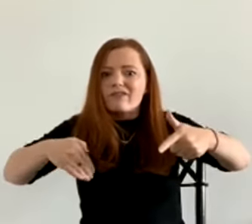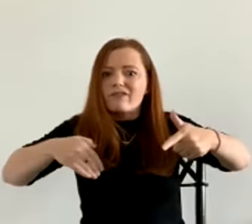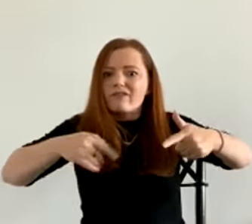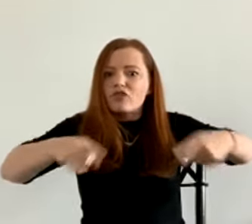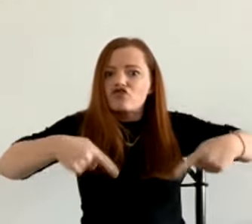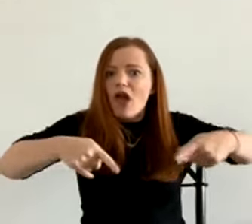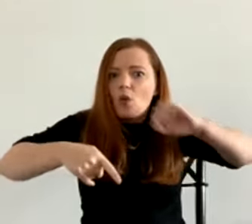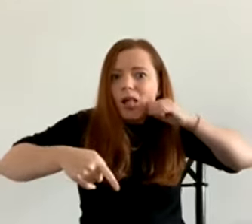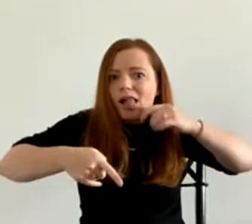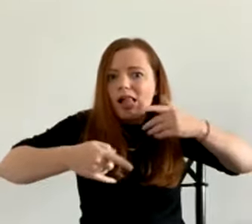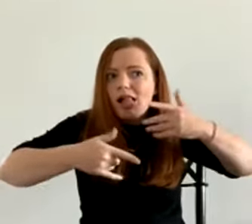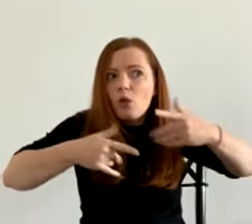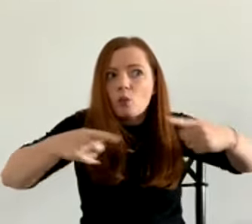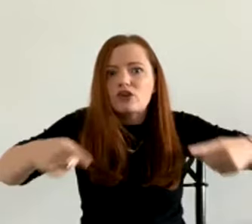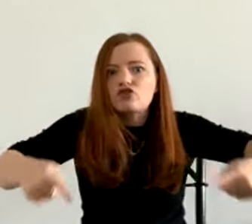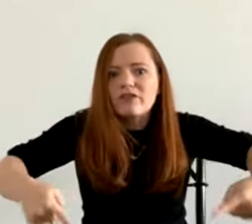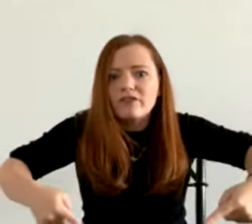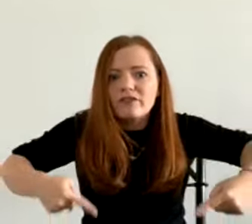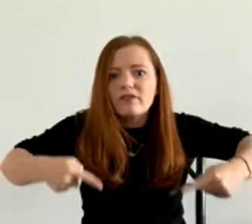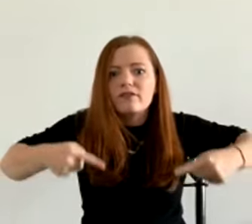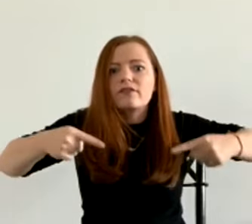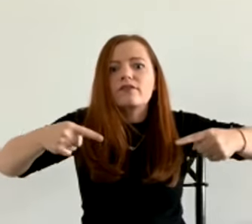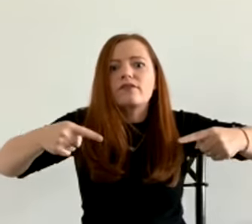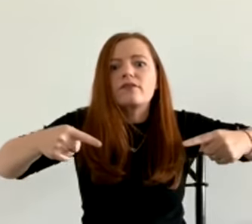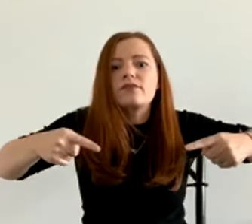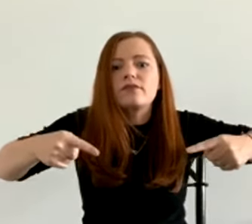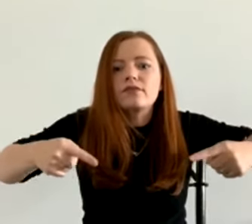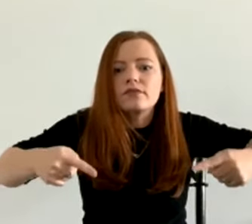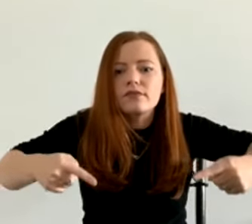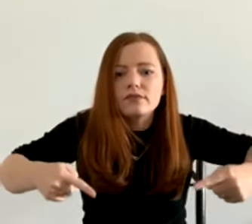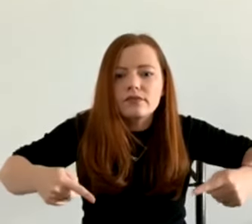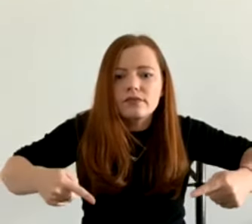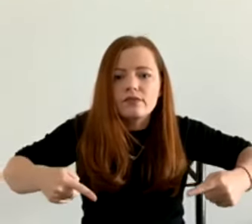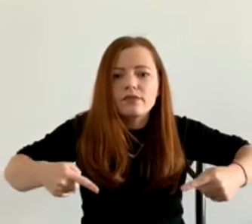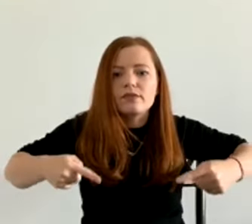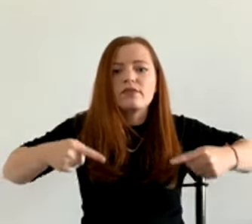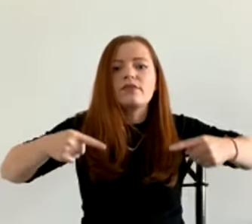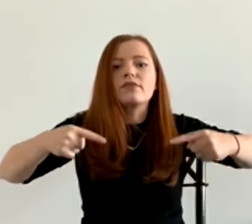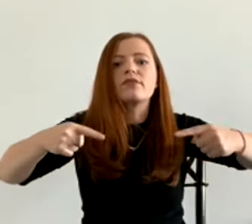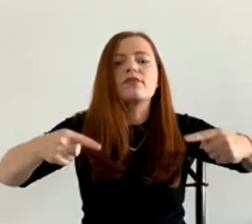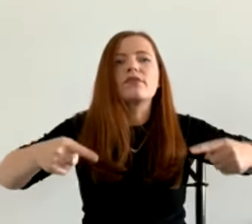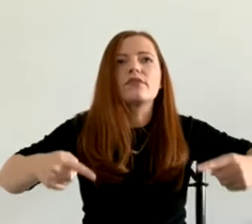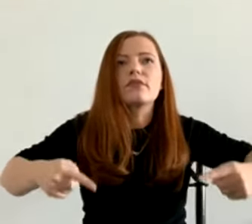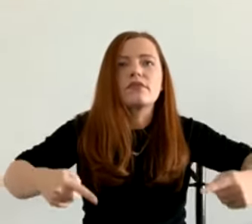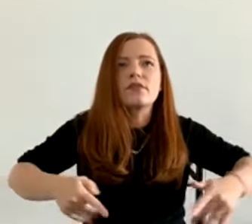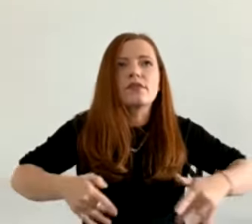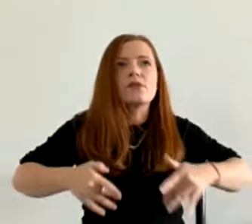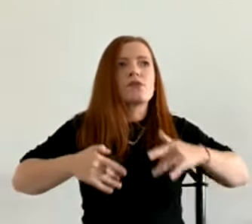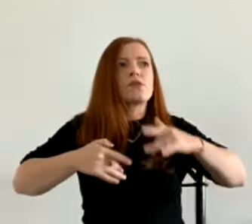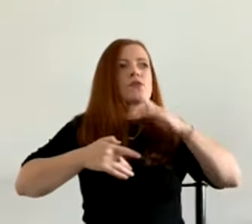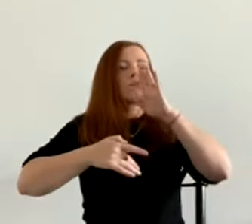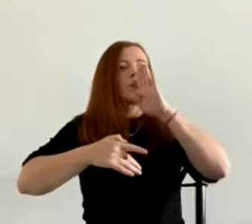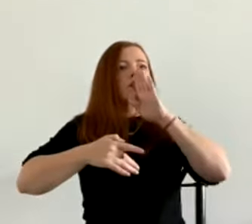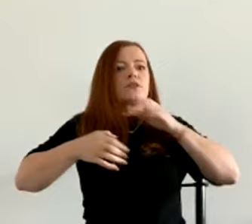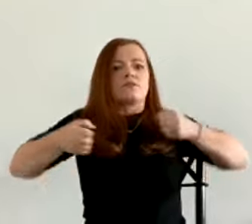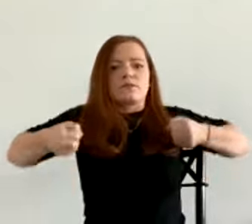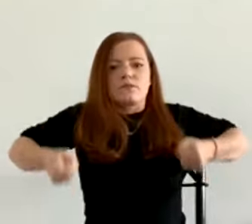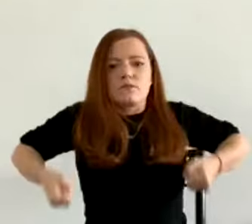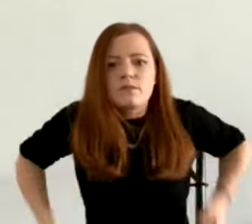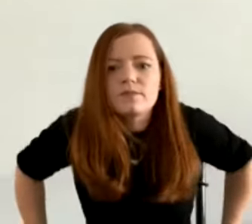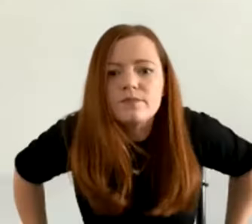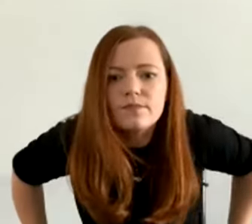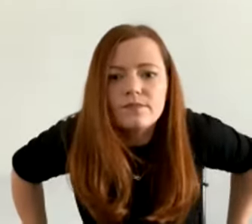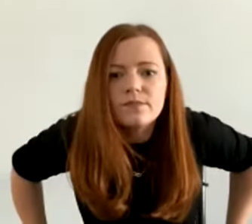drift, almost to a standstill. Something approaching sadness applies a brake. It